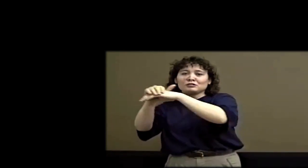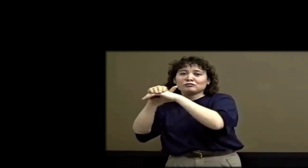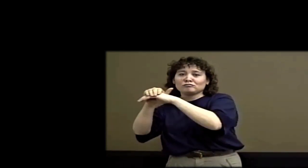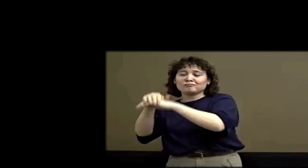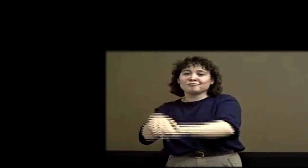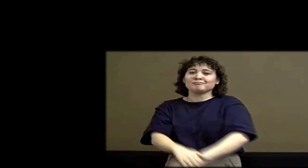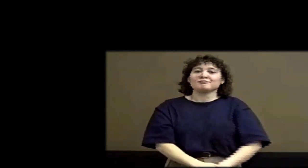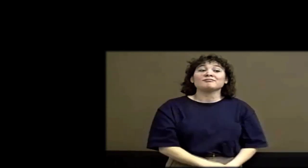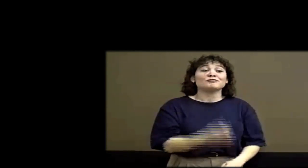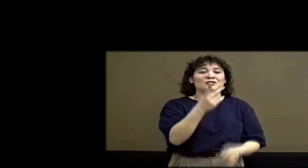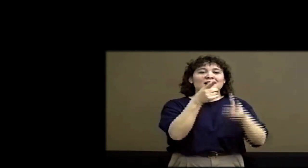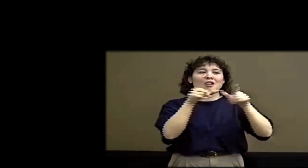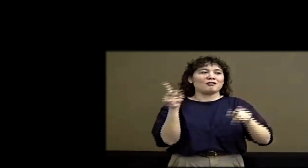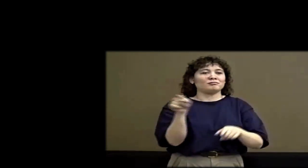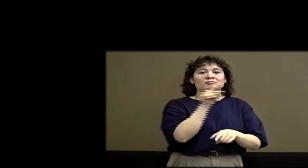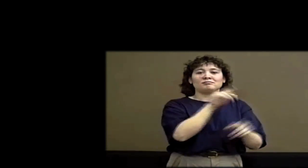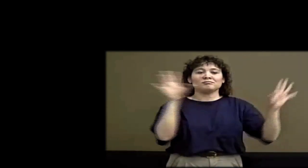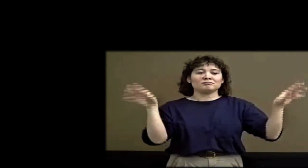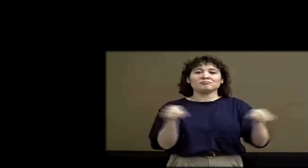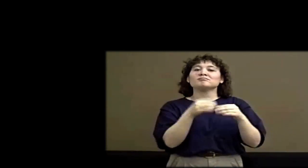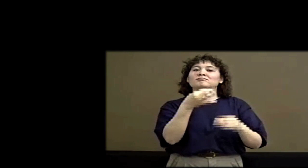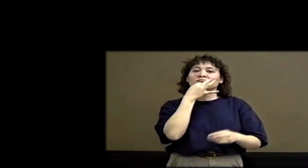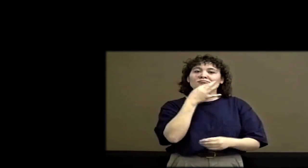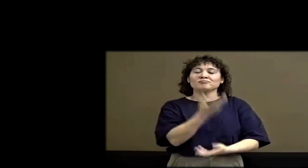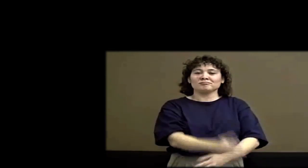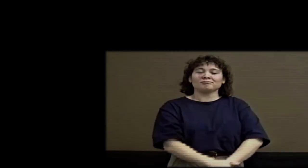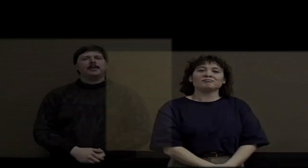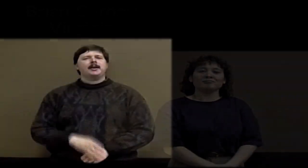Bilingualism means being proficient enough to use both.